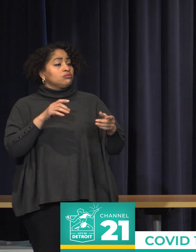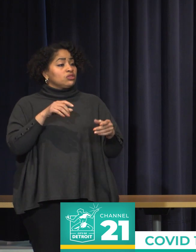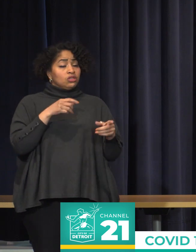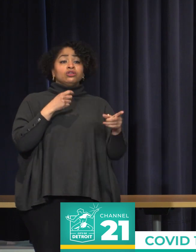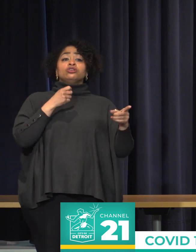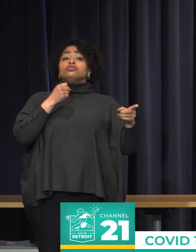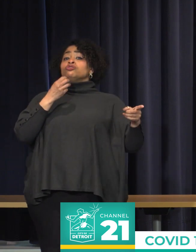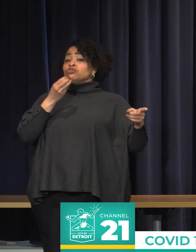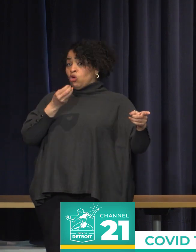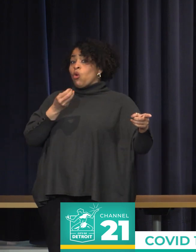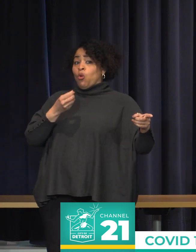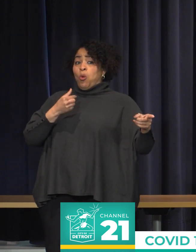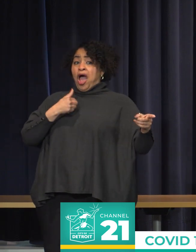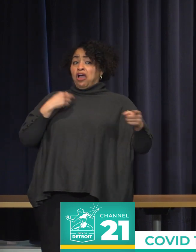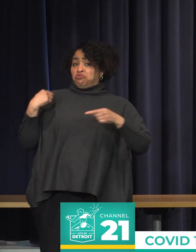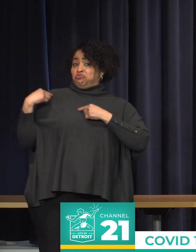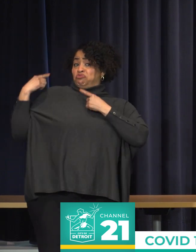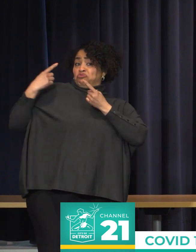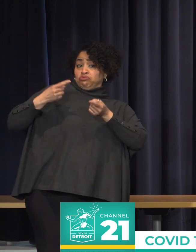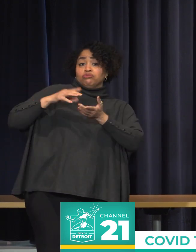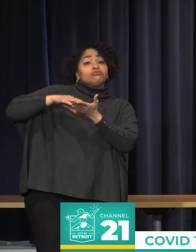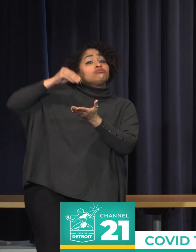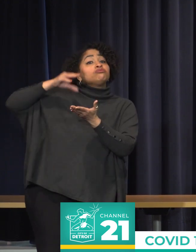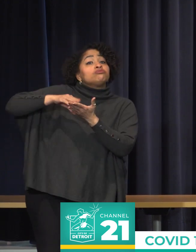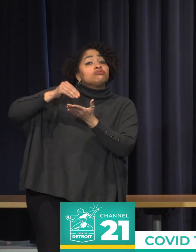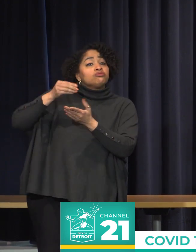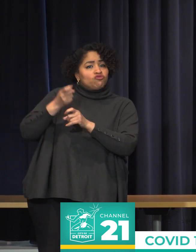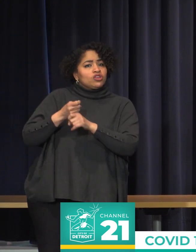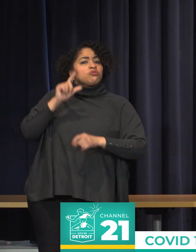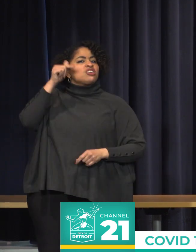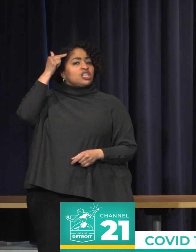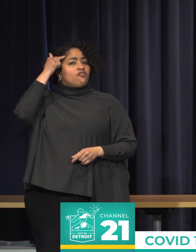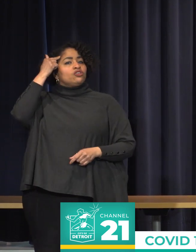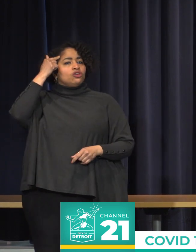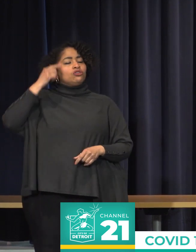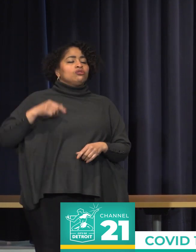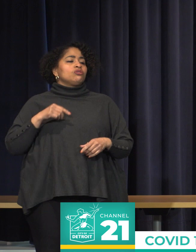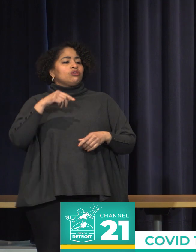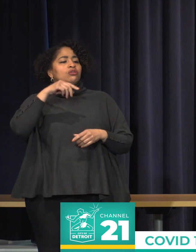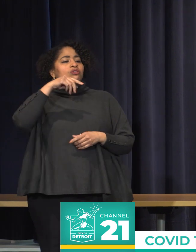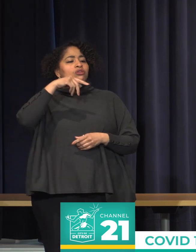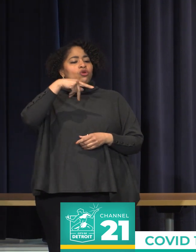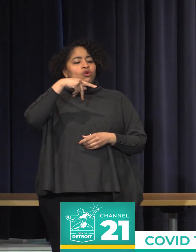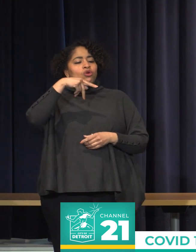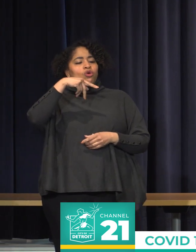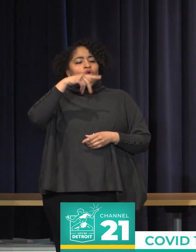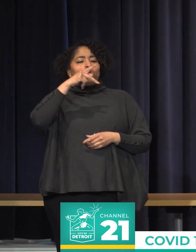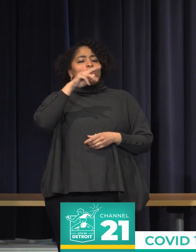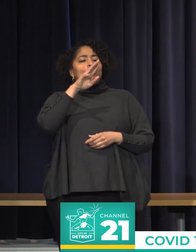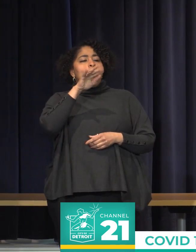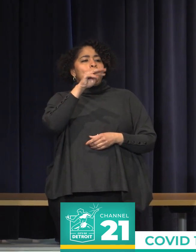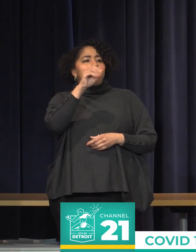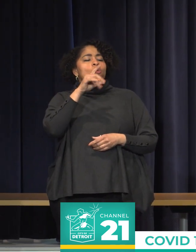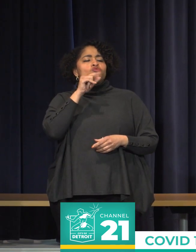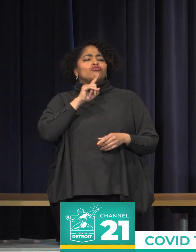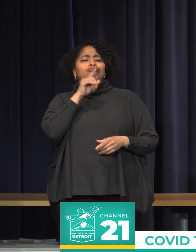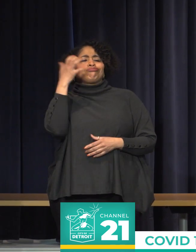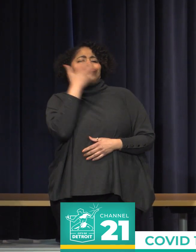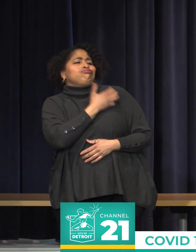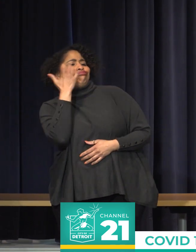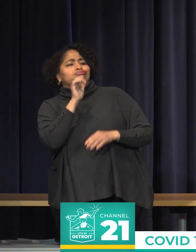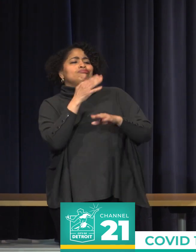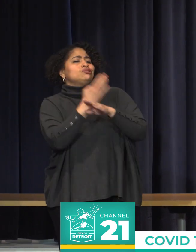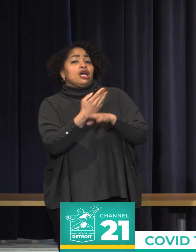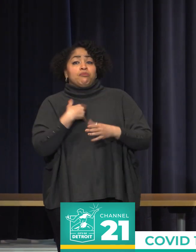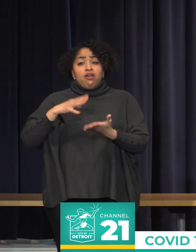So I have been learning from Governor Cuomo, who has done a phenomenal job. I've